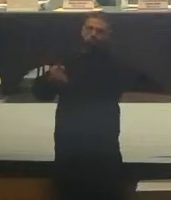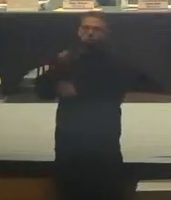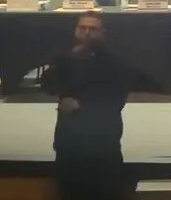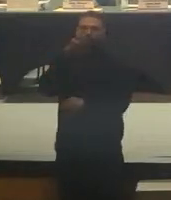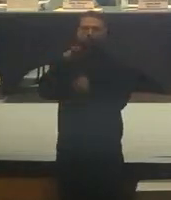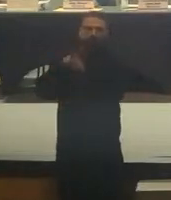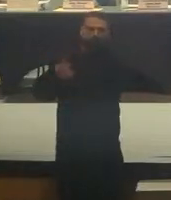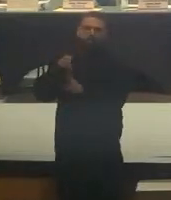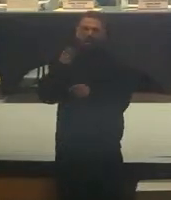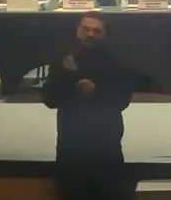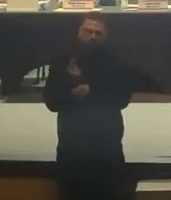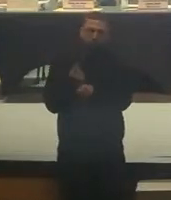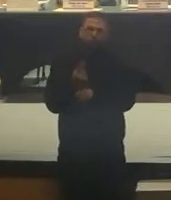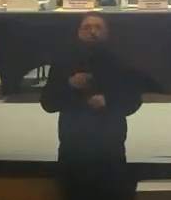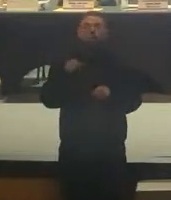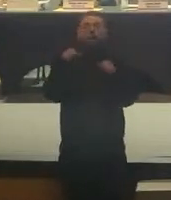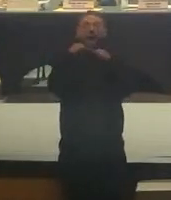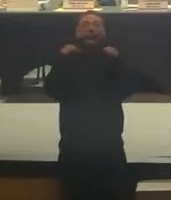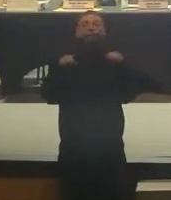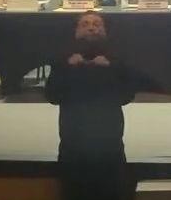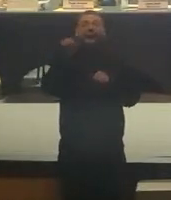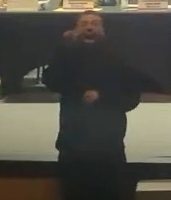A on the map